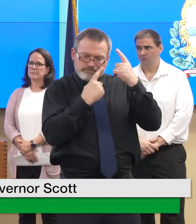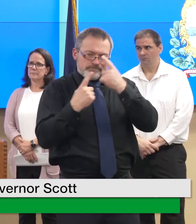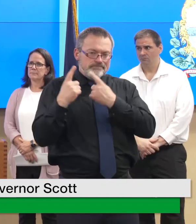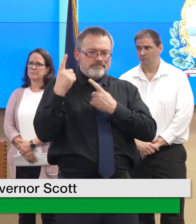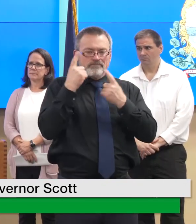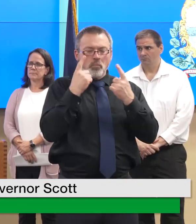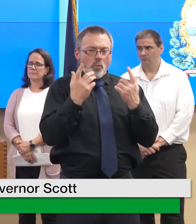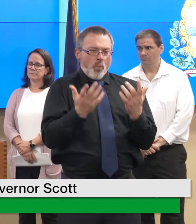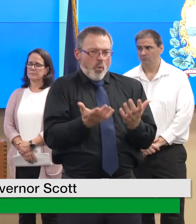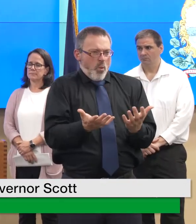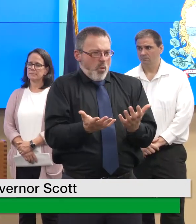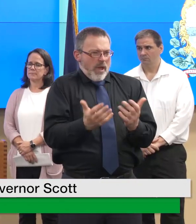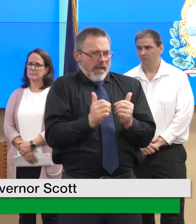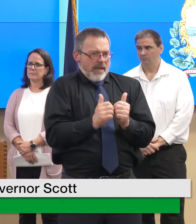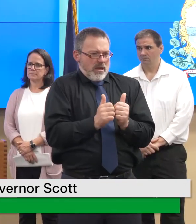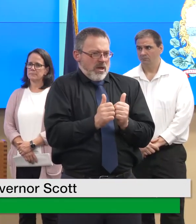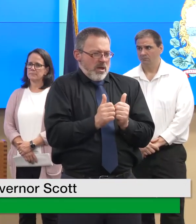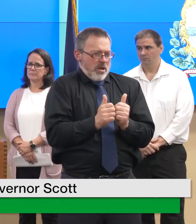in time.